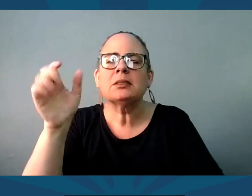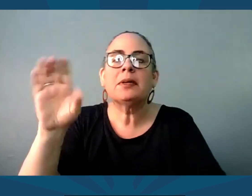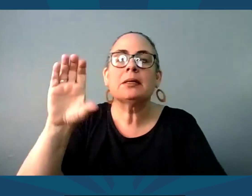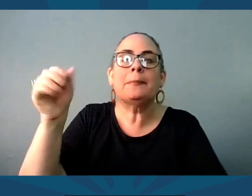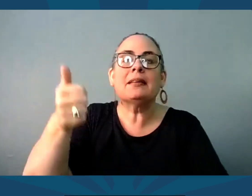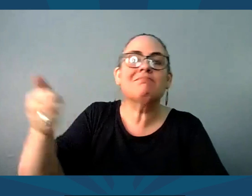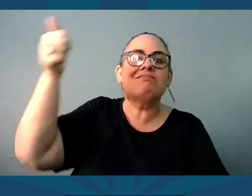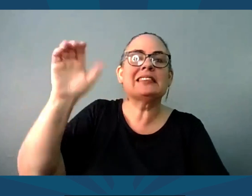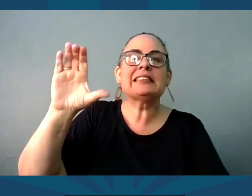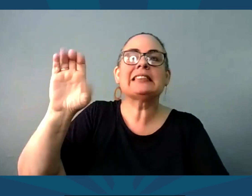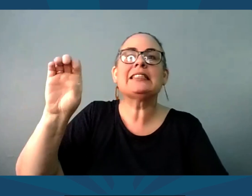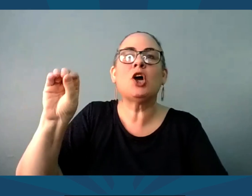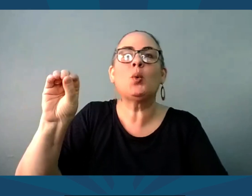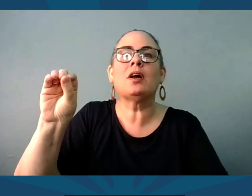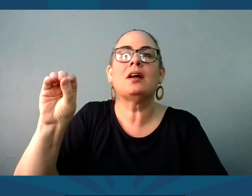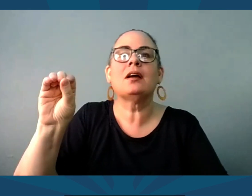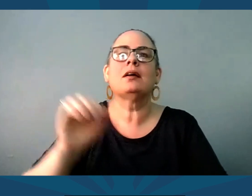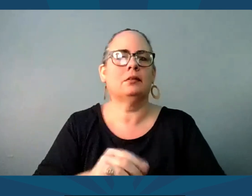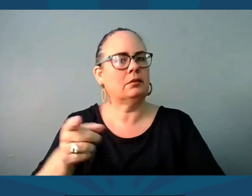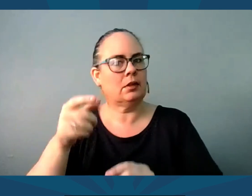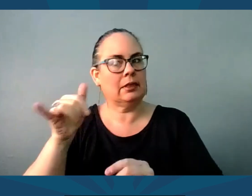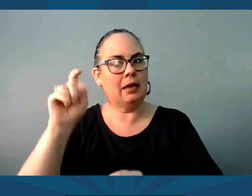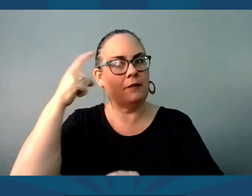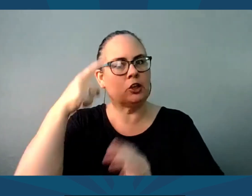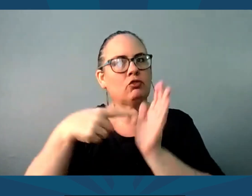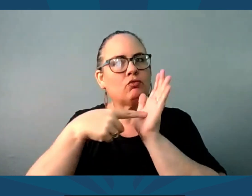The governor is similar to a company's CEO,